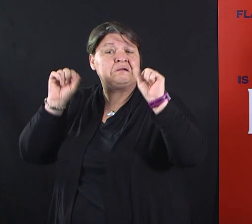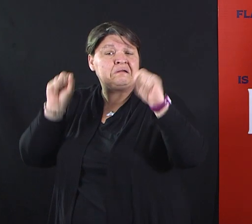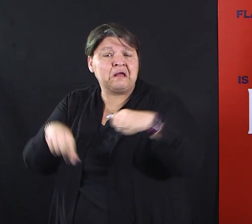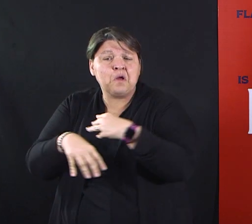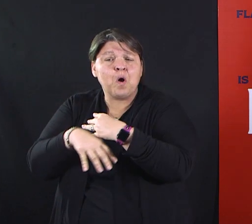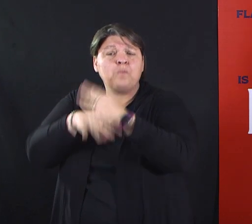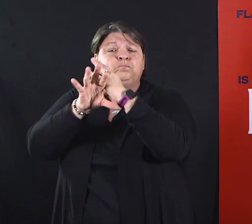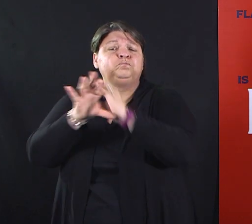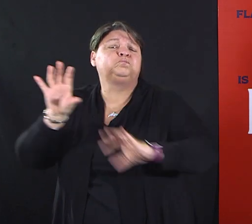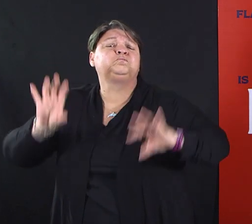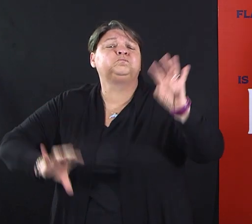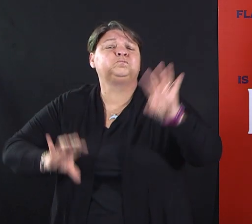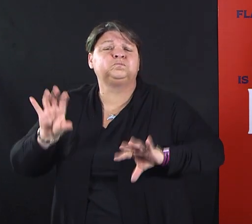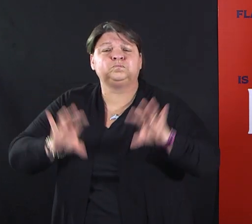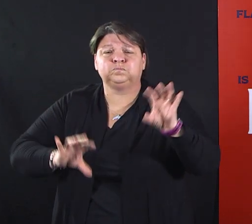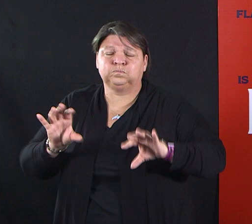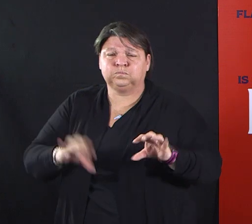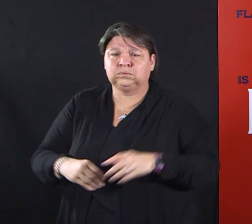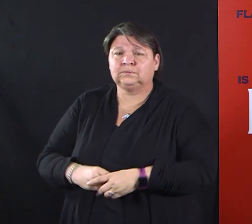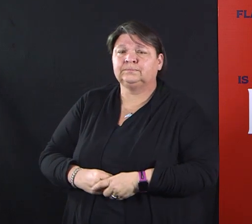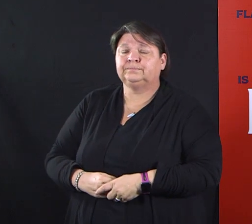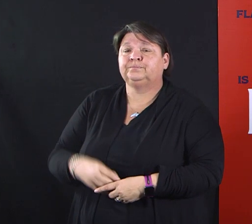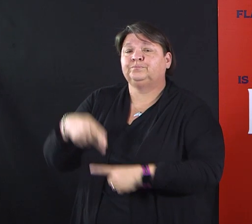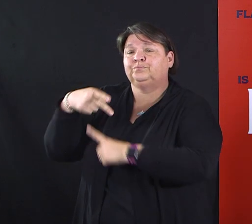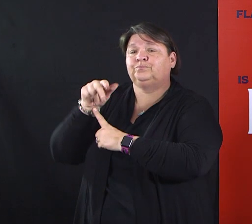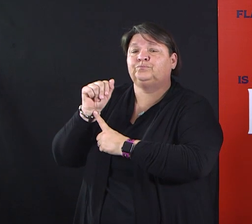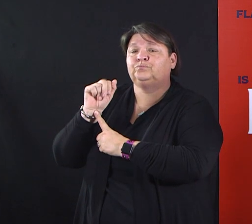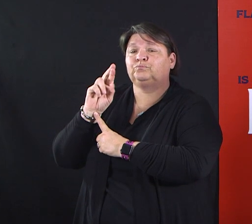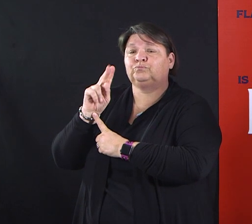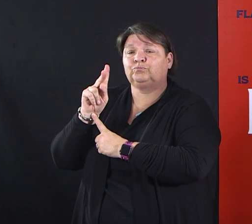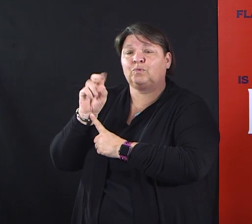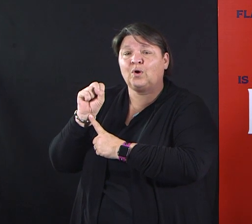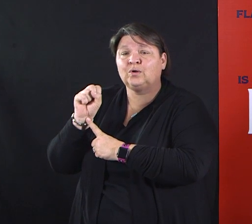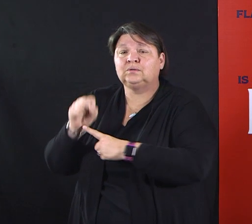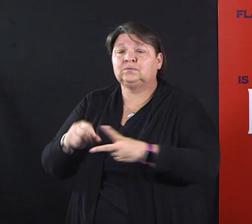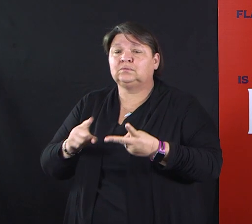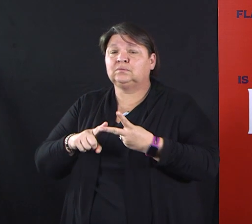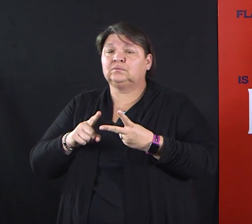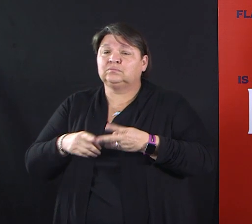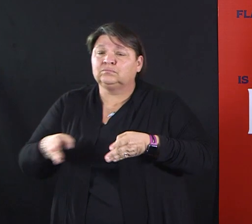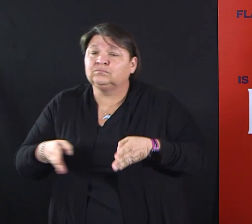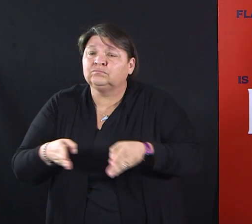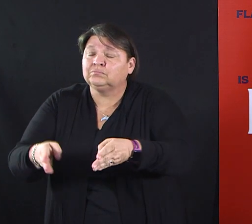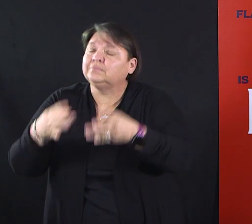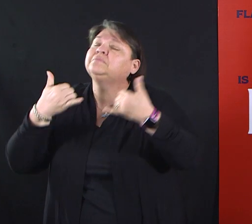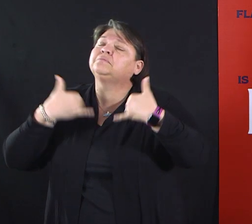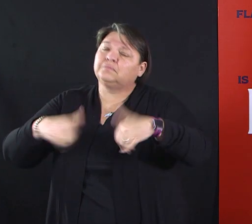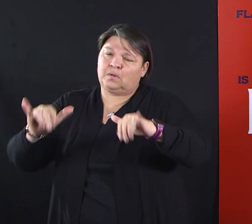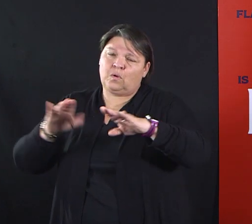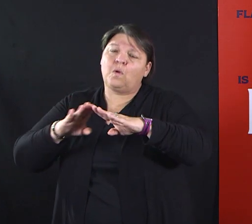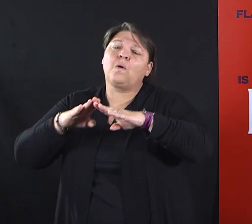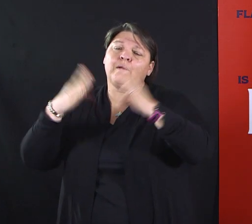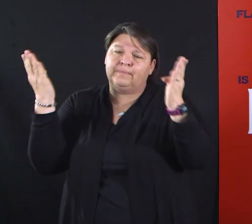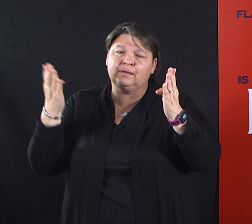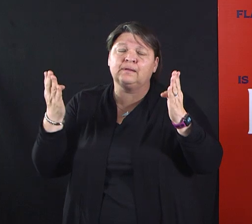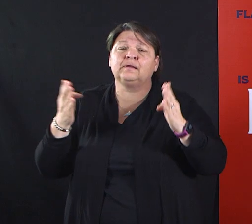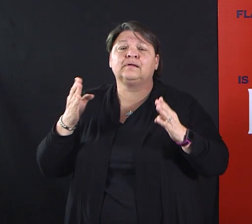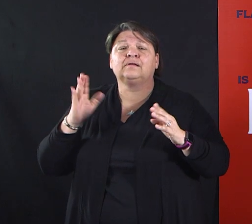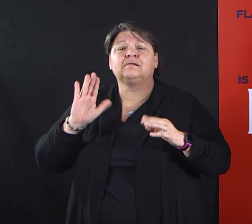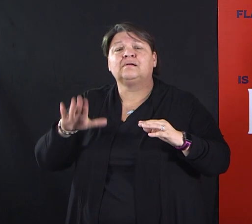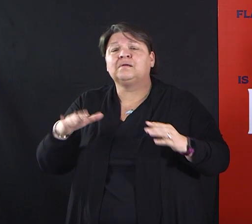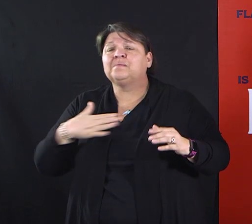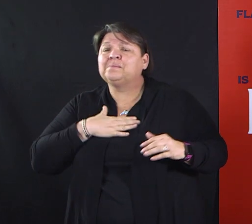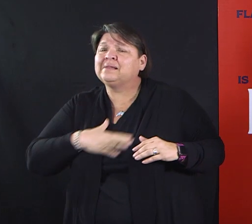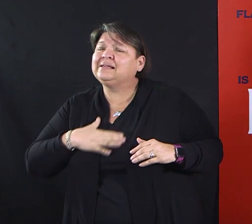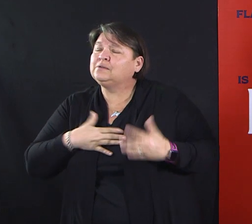parks, the trails, while they still remain open, the thing about it is you got to make sure that you talk to each other as you're passing to try to maintain that